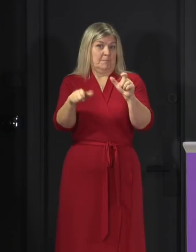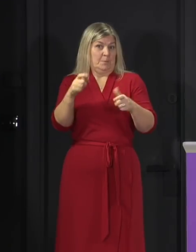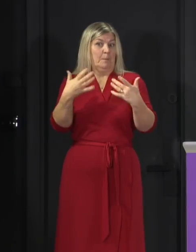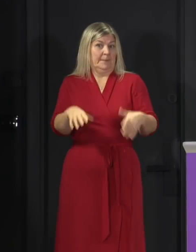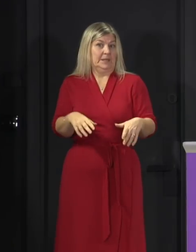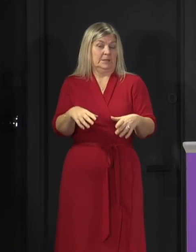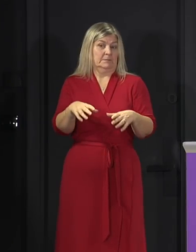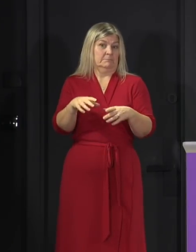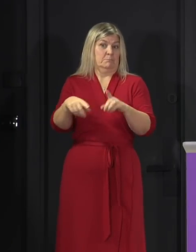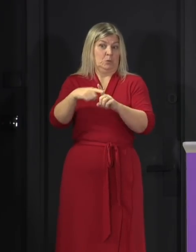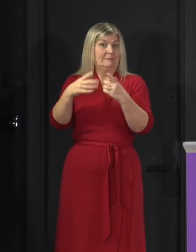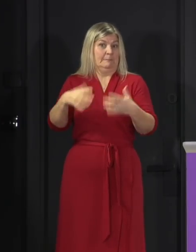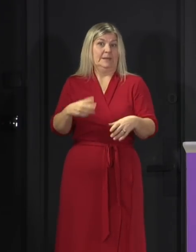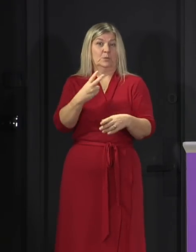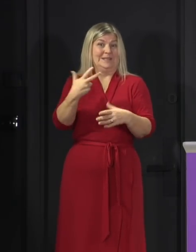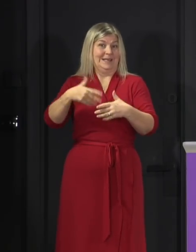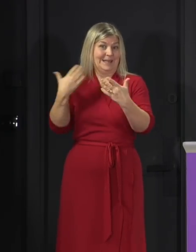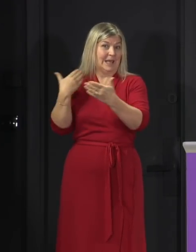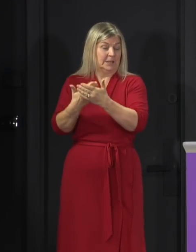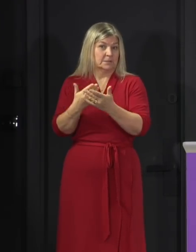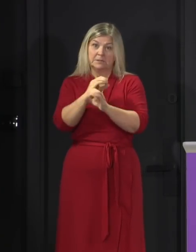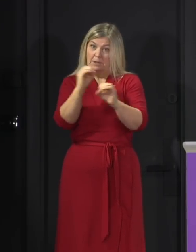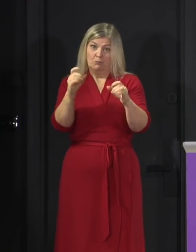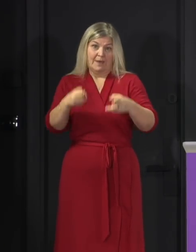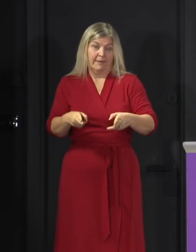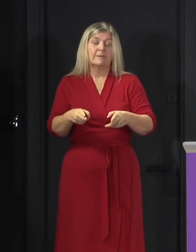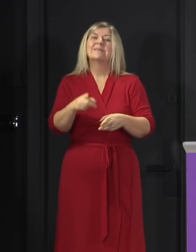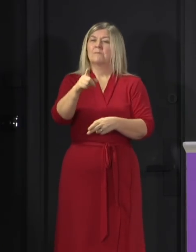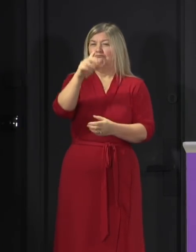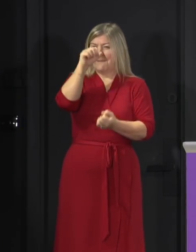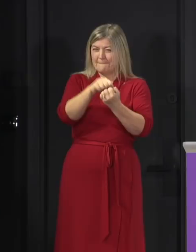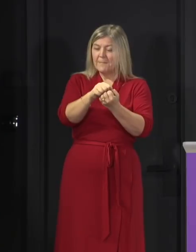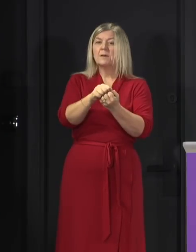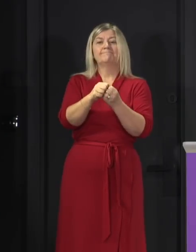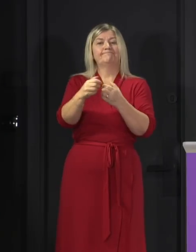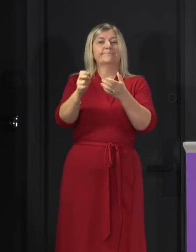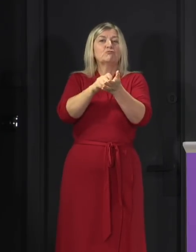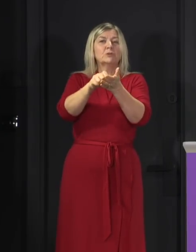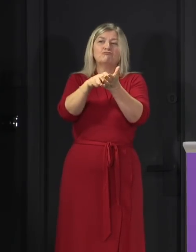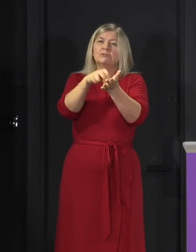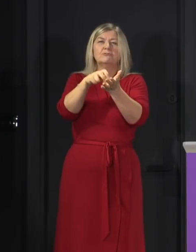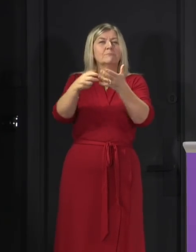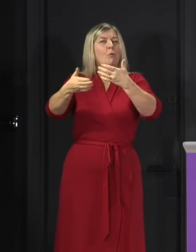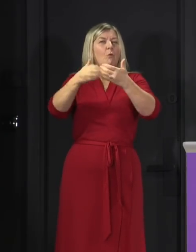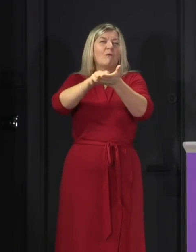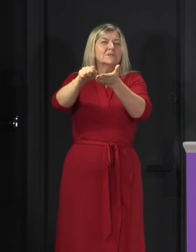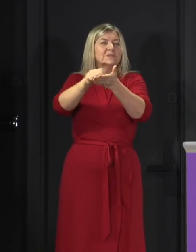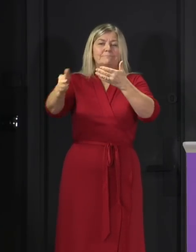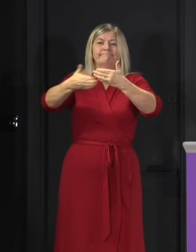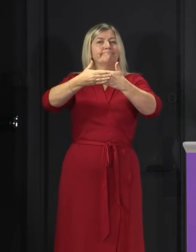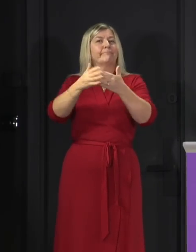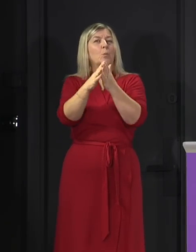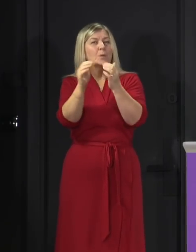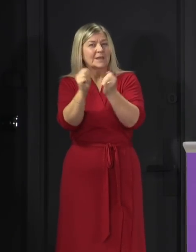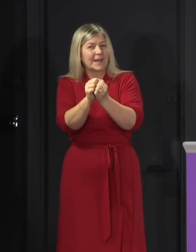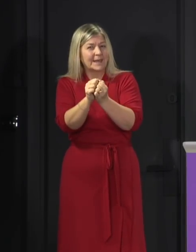days. I would, though, remind you that registration offices tend to be closed at weekends, so the figures that are reported for deaths on